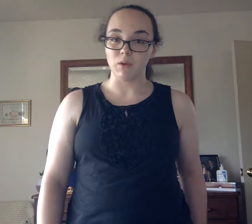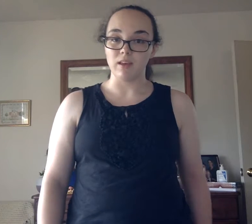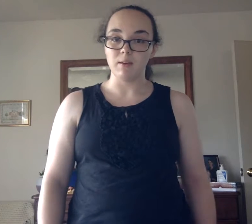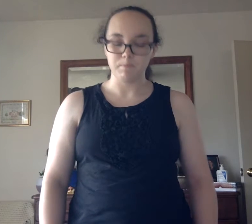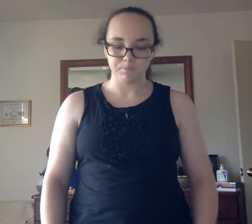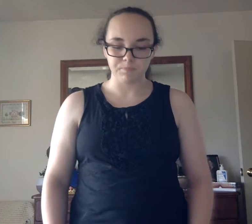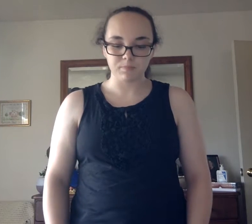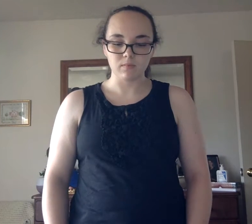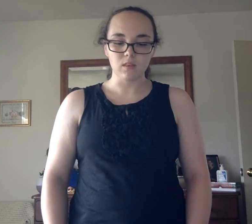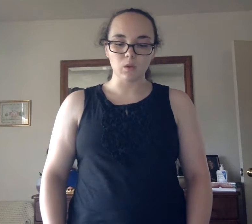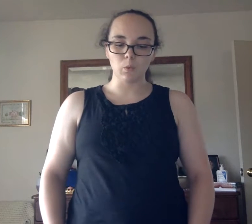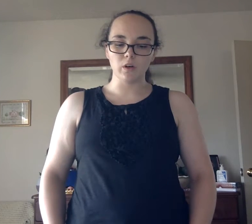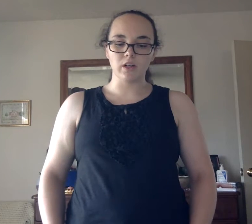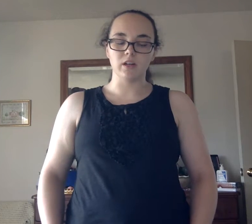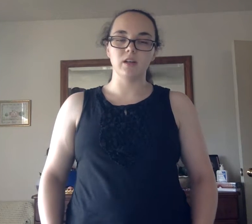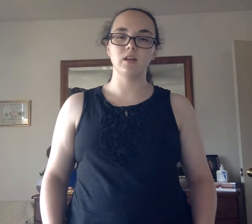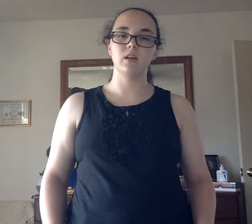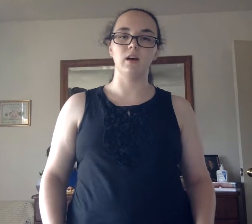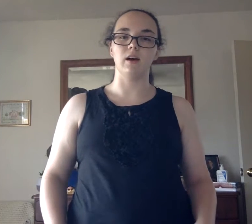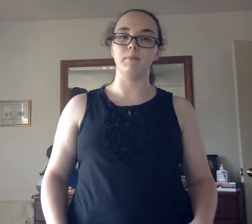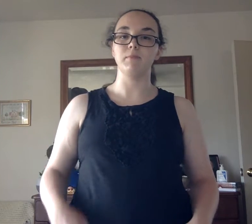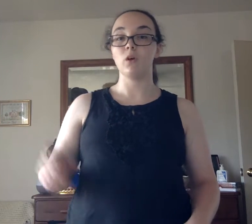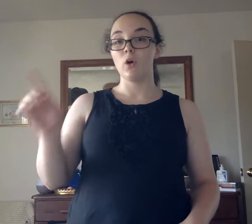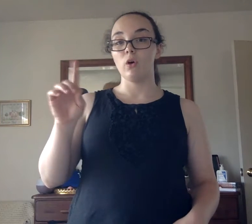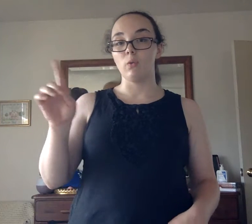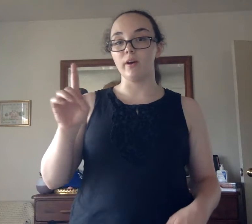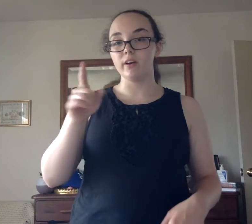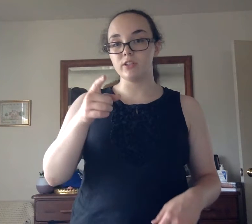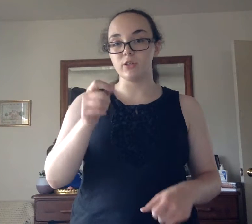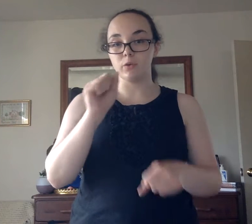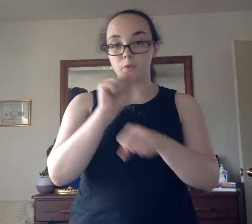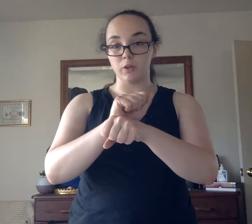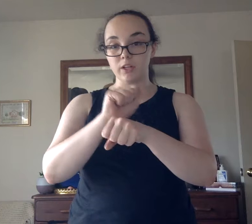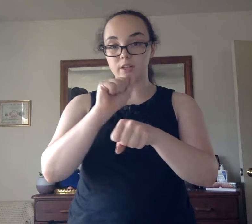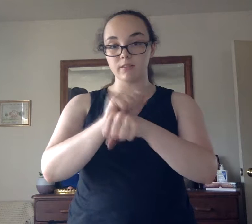week were where do you work?